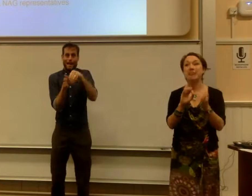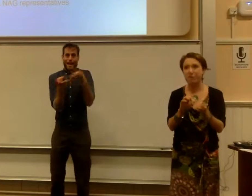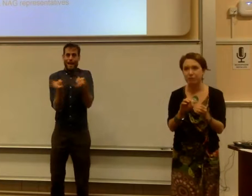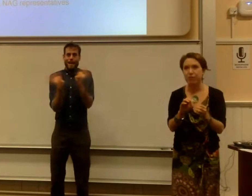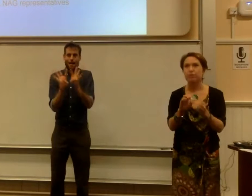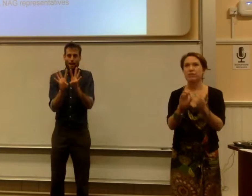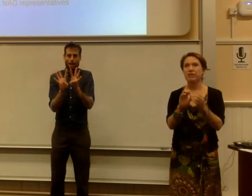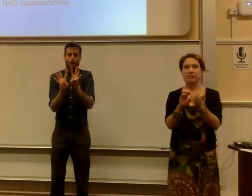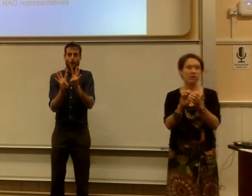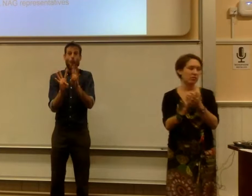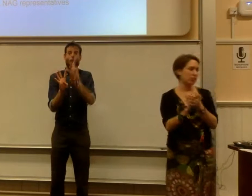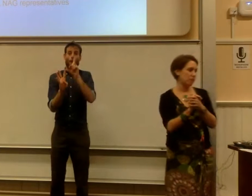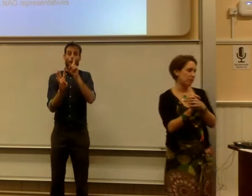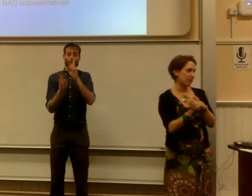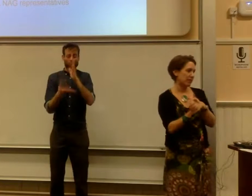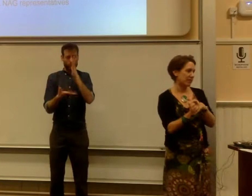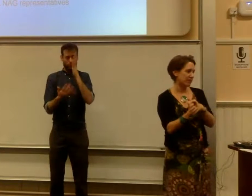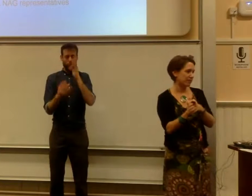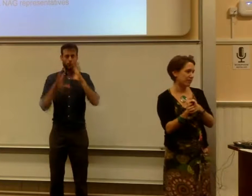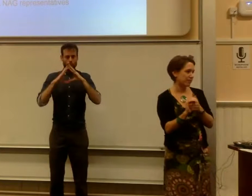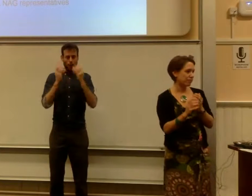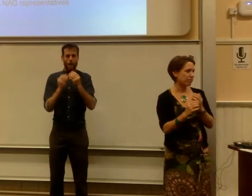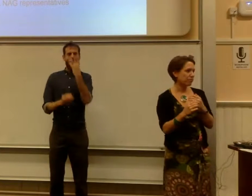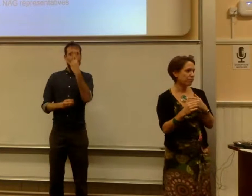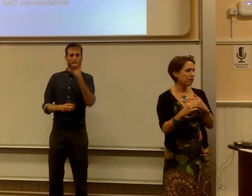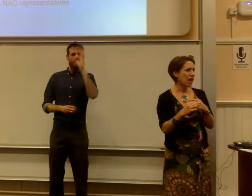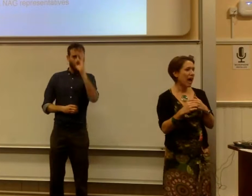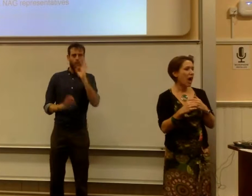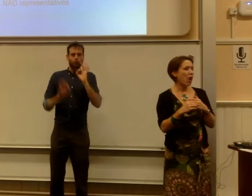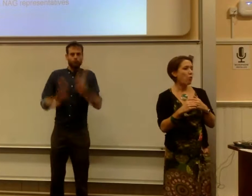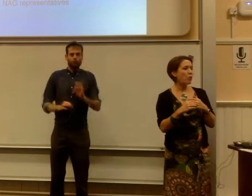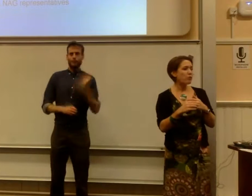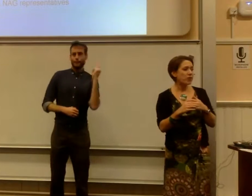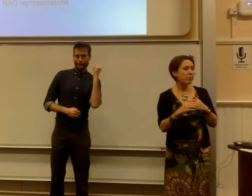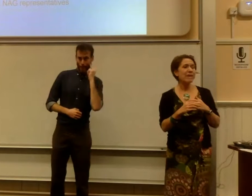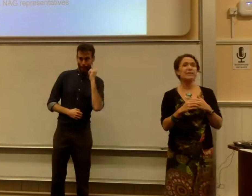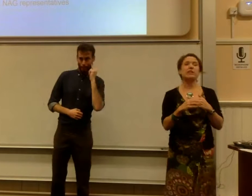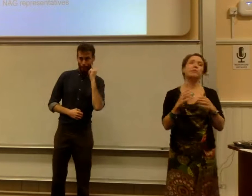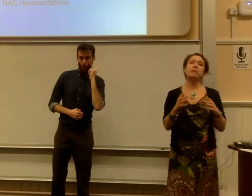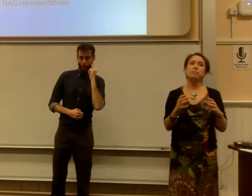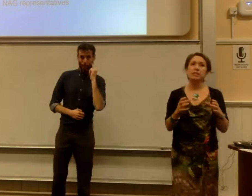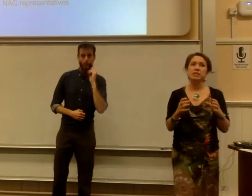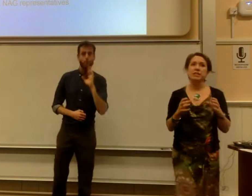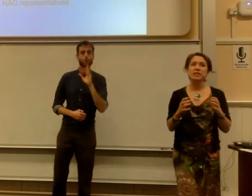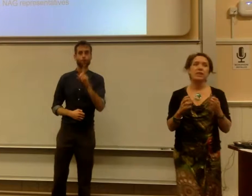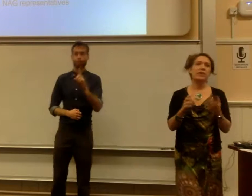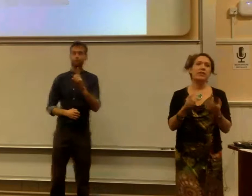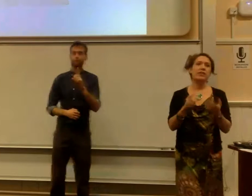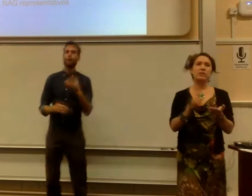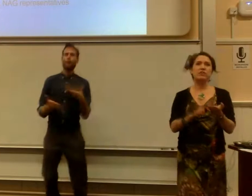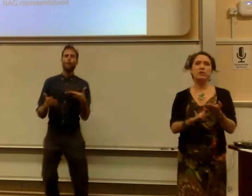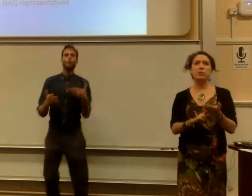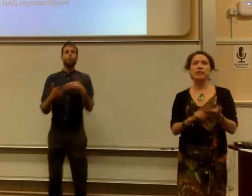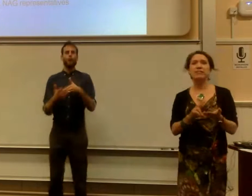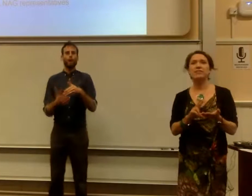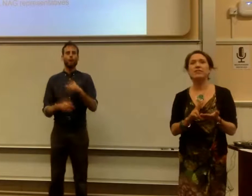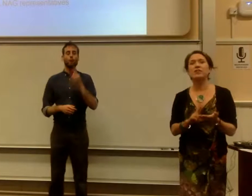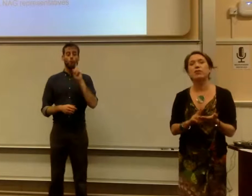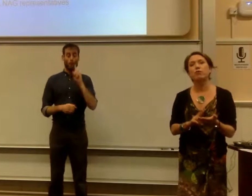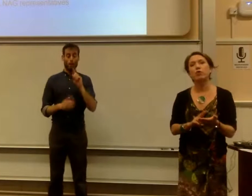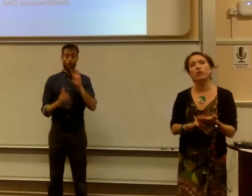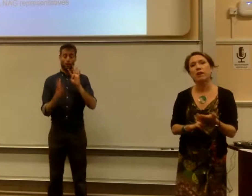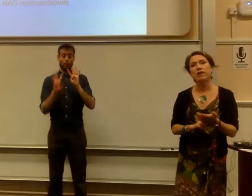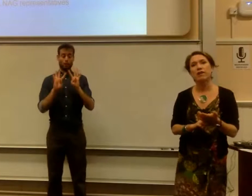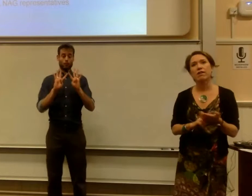half will be deaf BSL representatives. We've also made a commitment that there will be 2